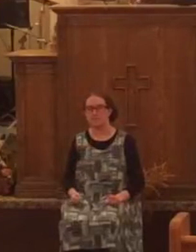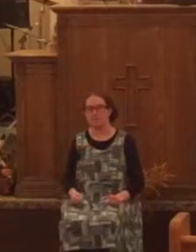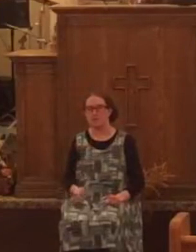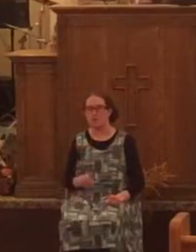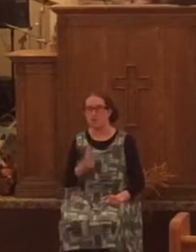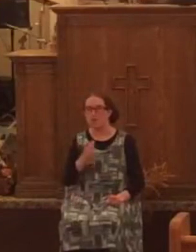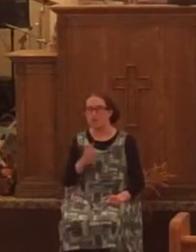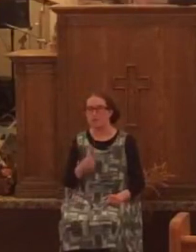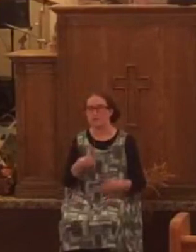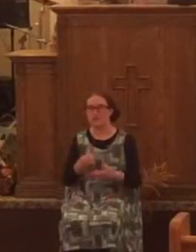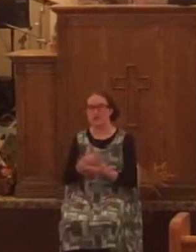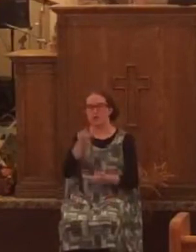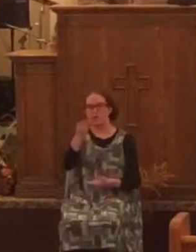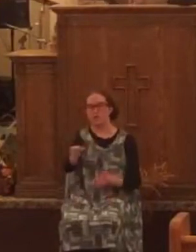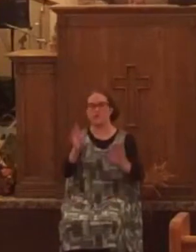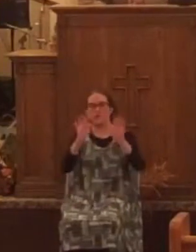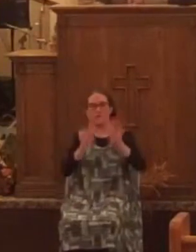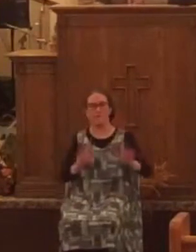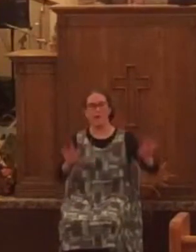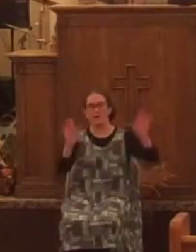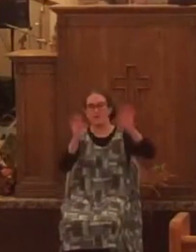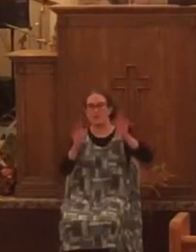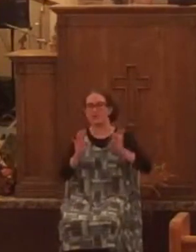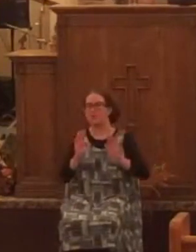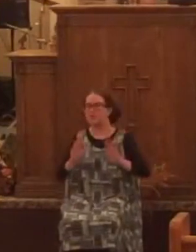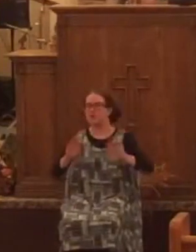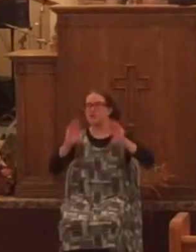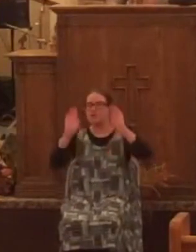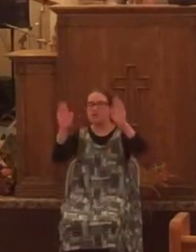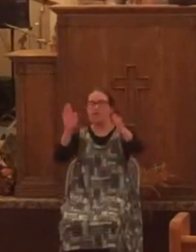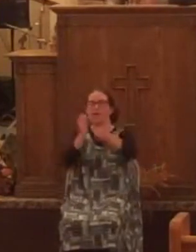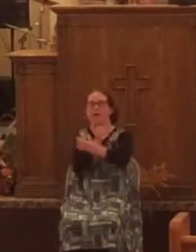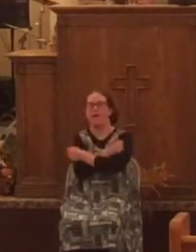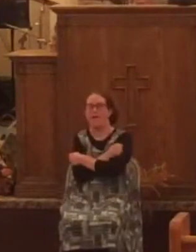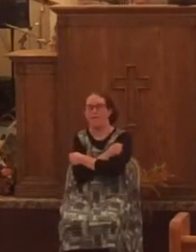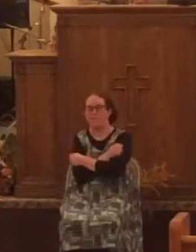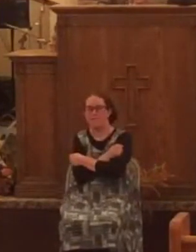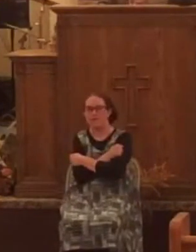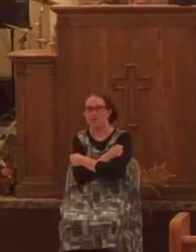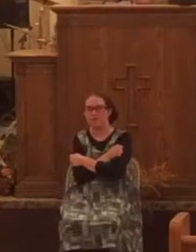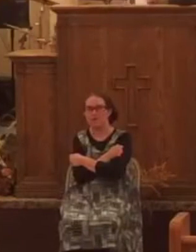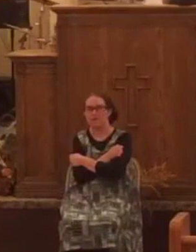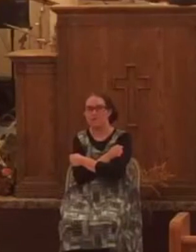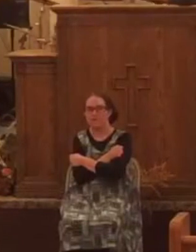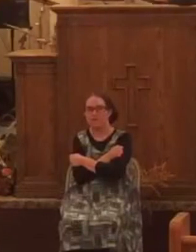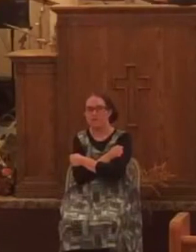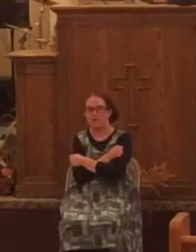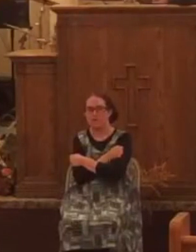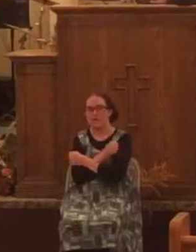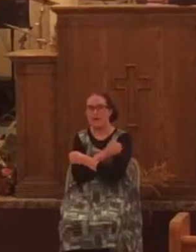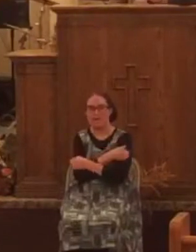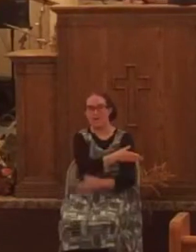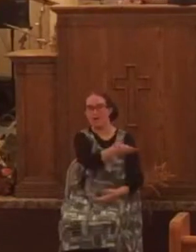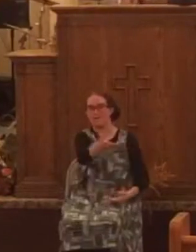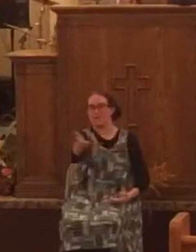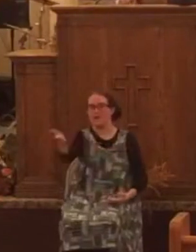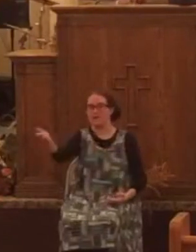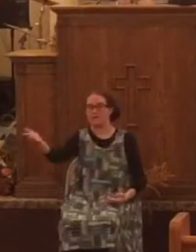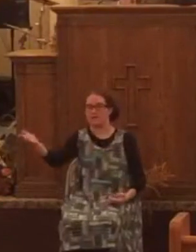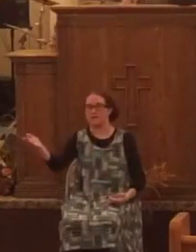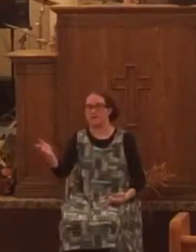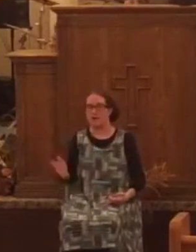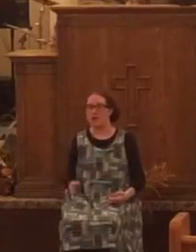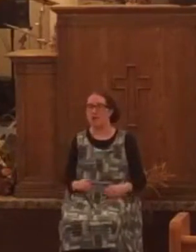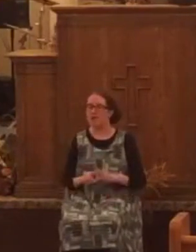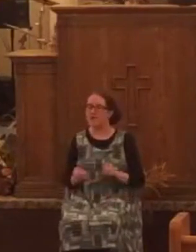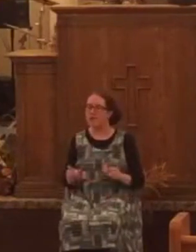who is rich in mercy for his great love. Amen. Wherewith he loved us, even